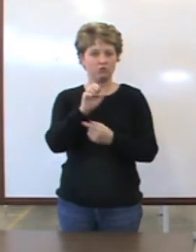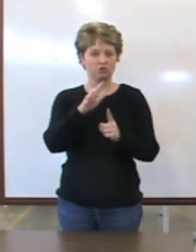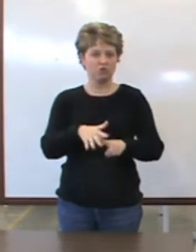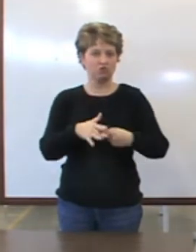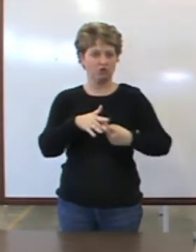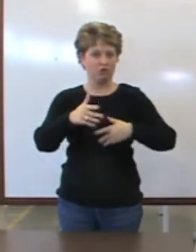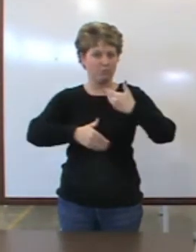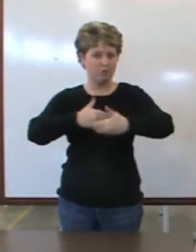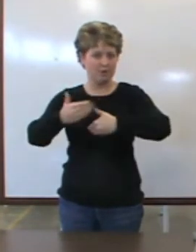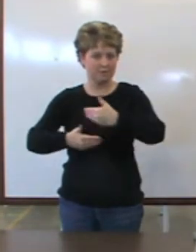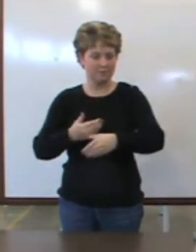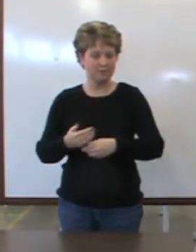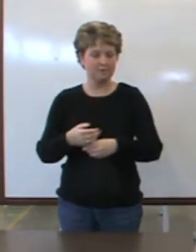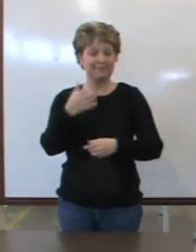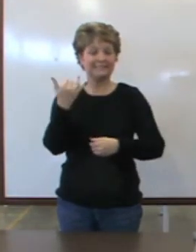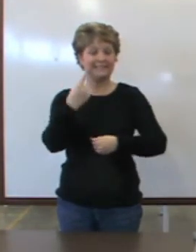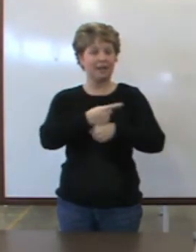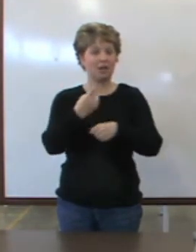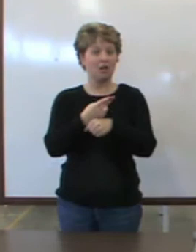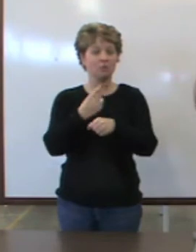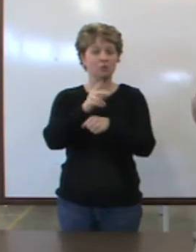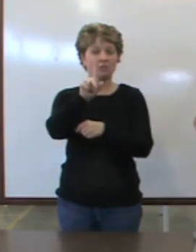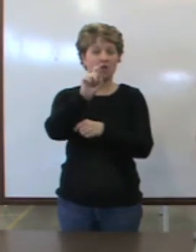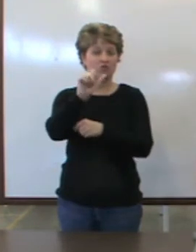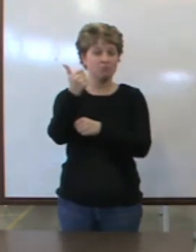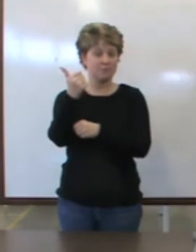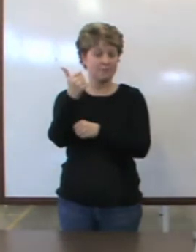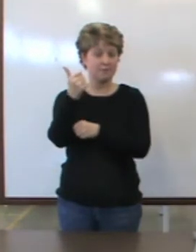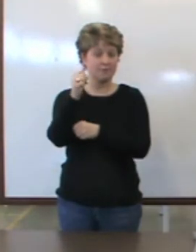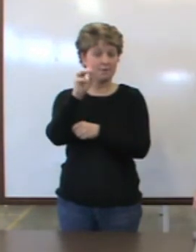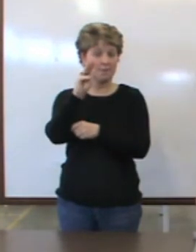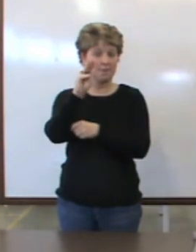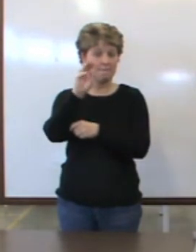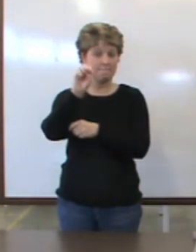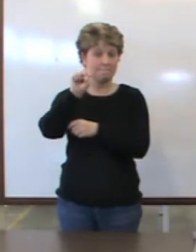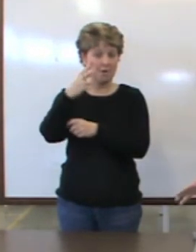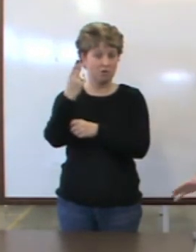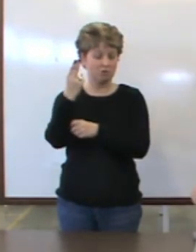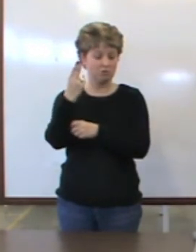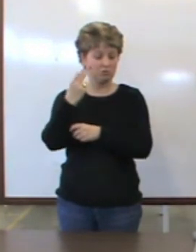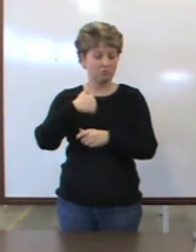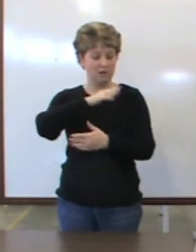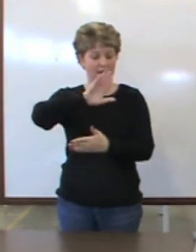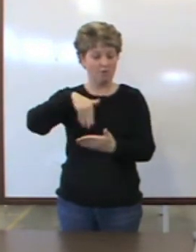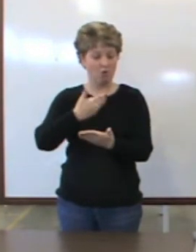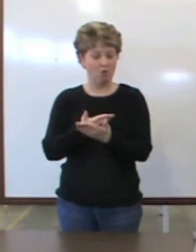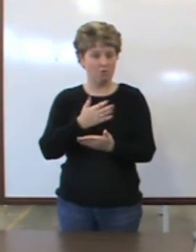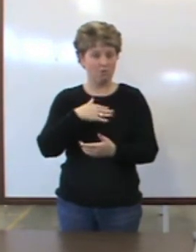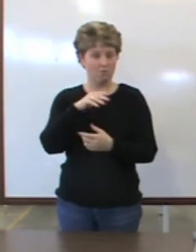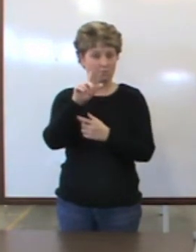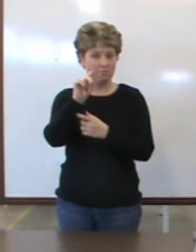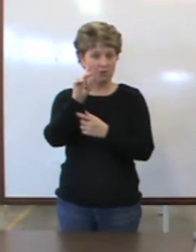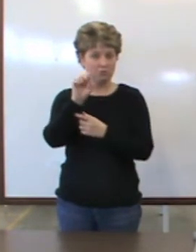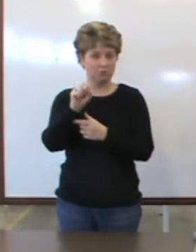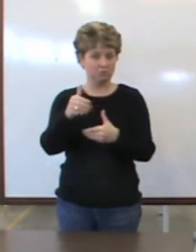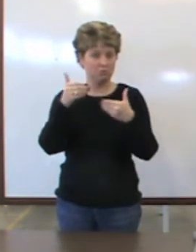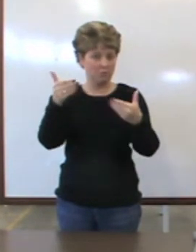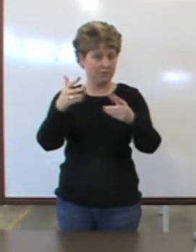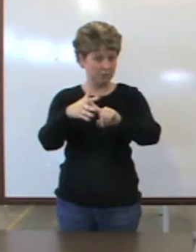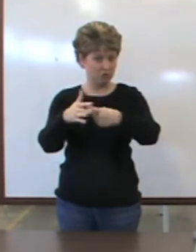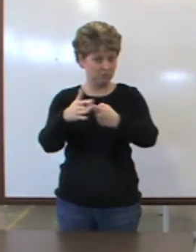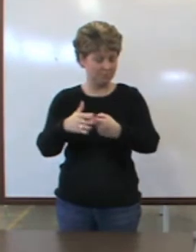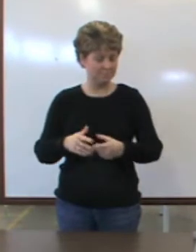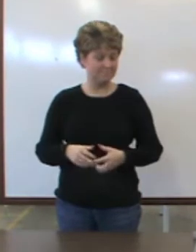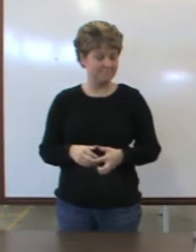have my mesh. Today I'm using 110 mesh. I have all my tools. So let's get started.